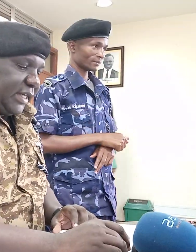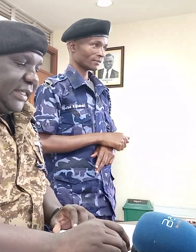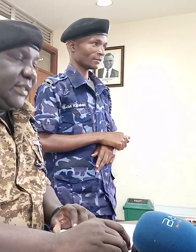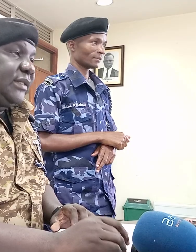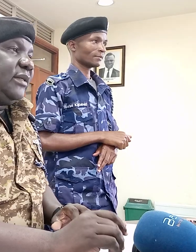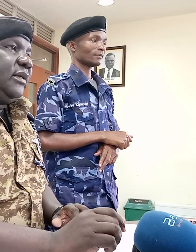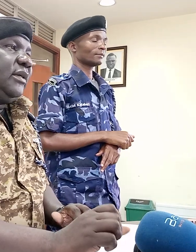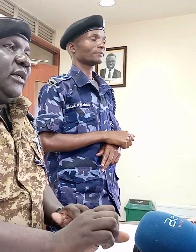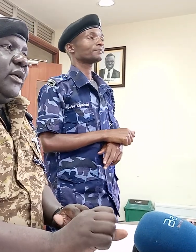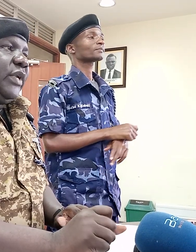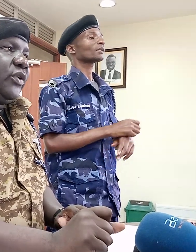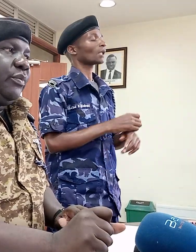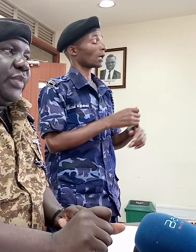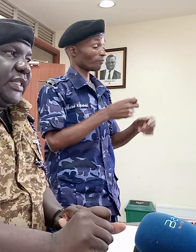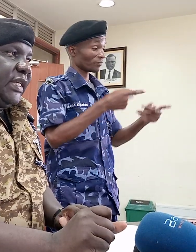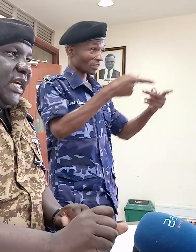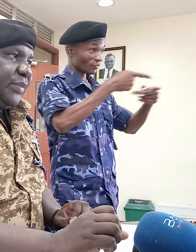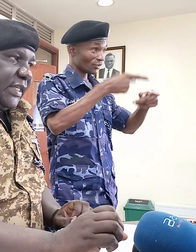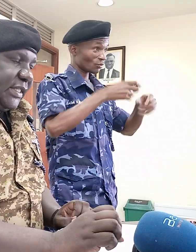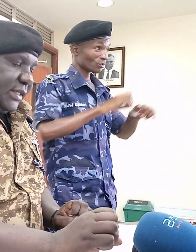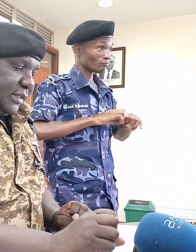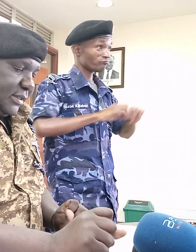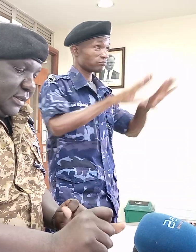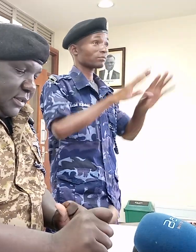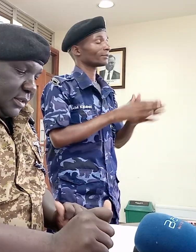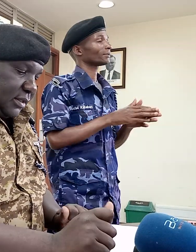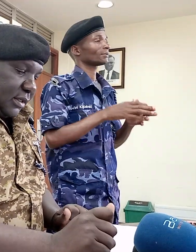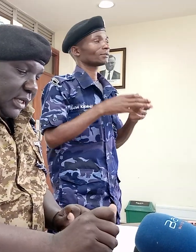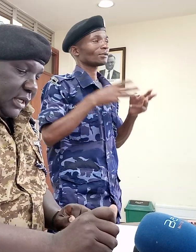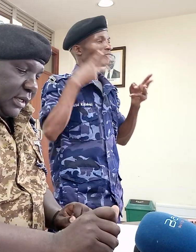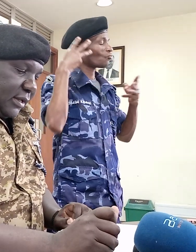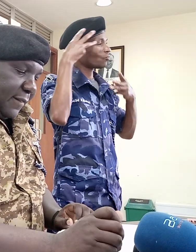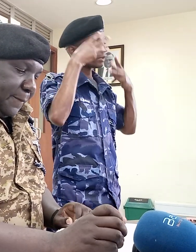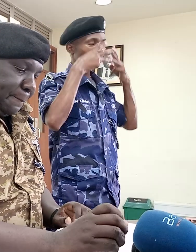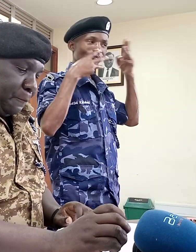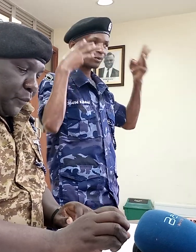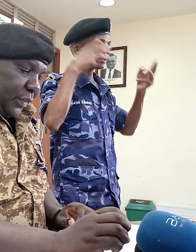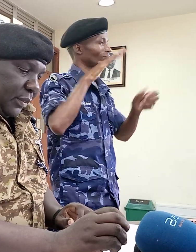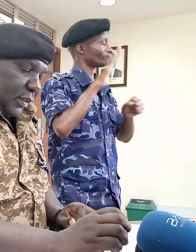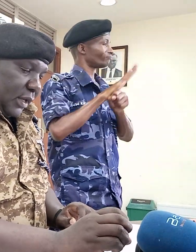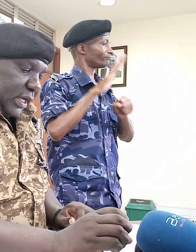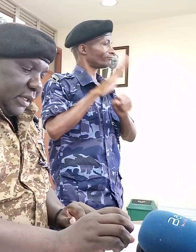were released were completely upsetting.